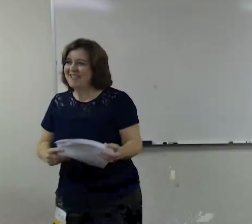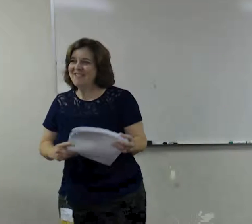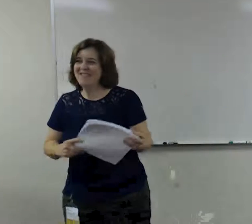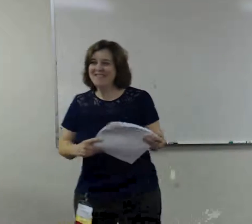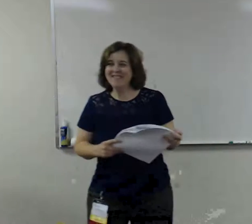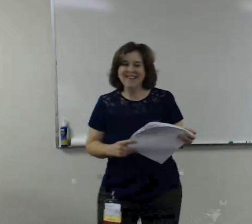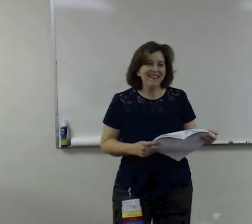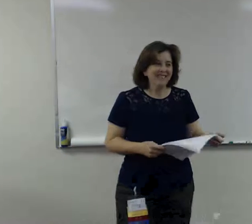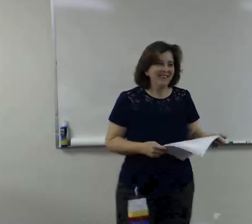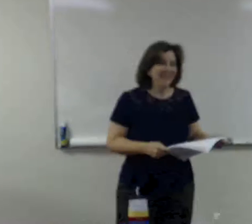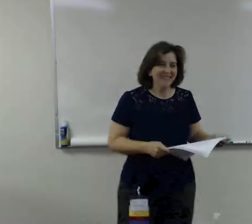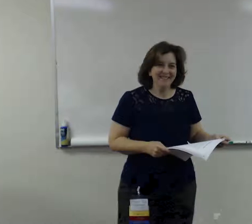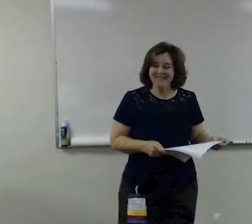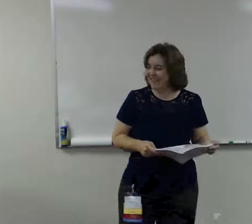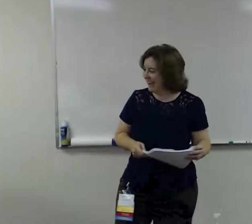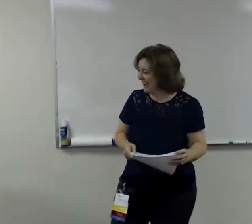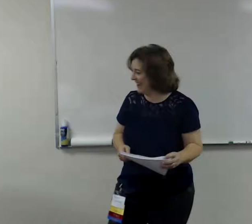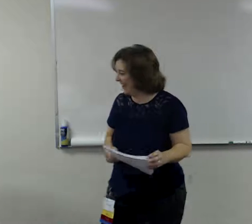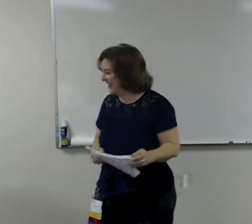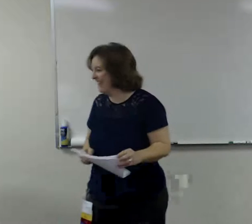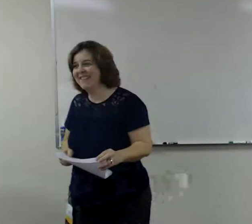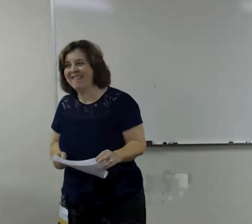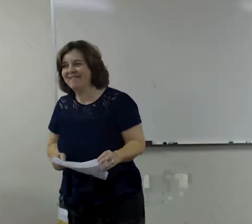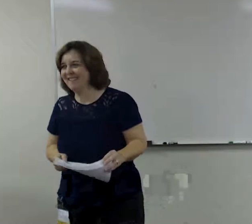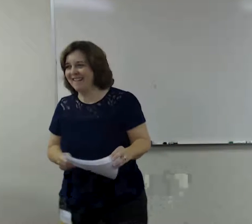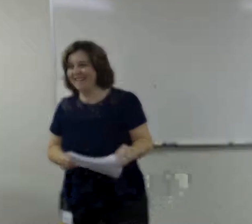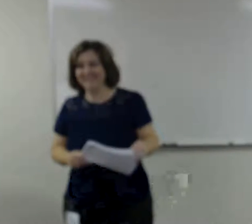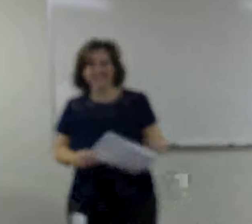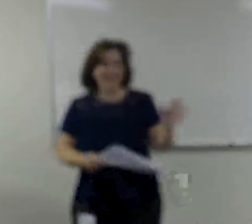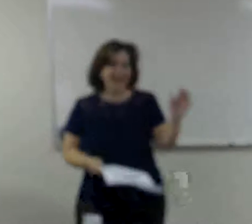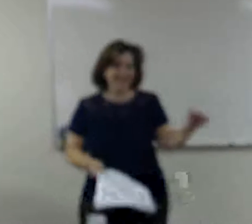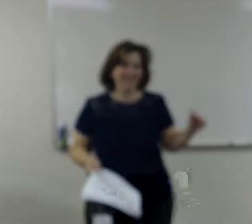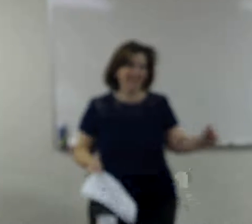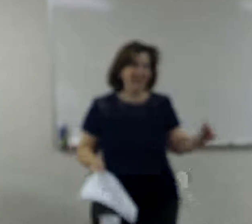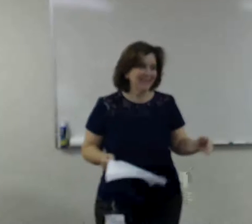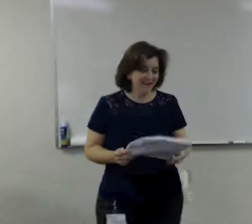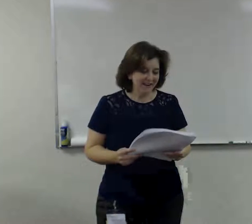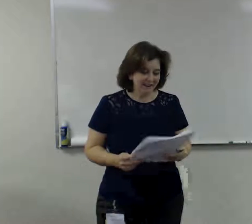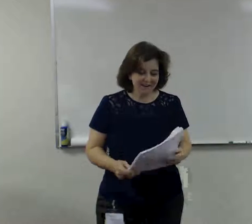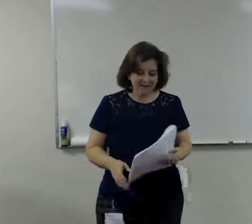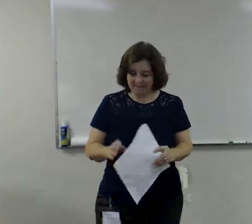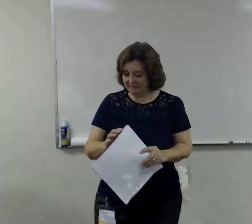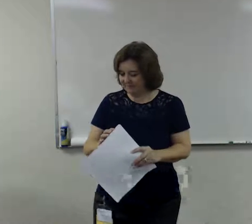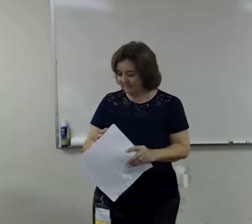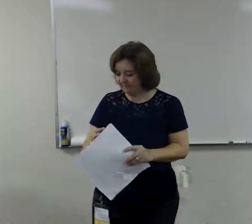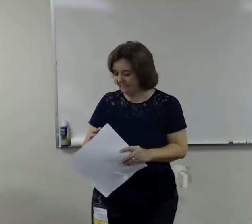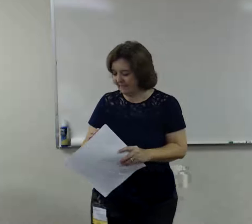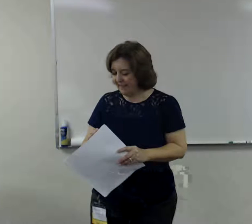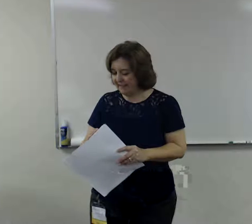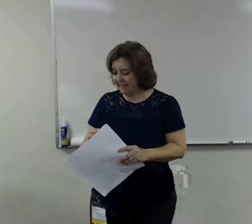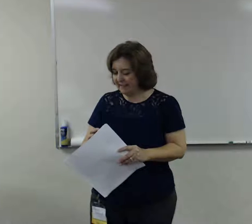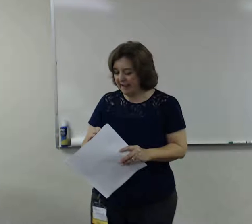Oh, we got a lot of silence. Okay. Y'all are going to have to talk. You're going to have to talk in this class.